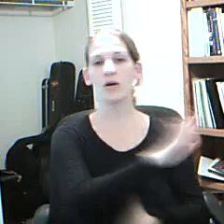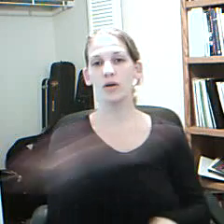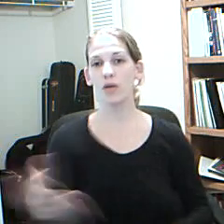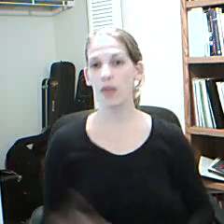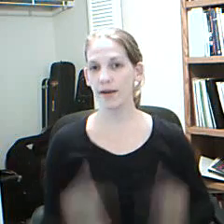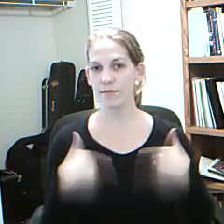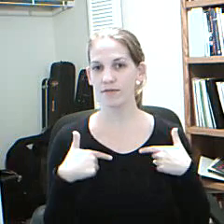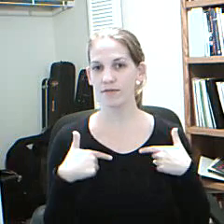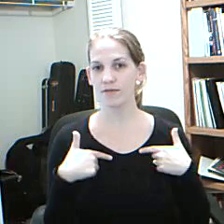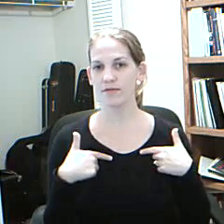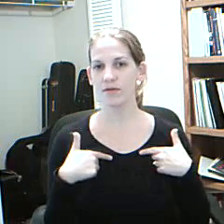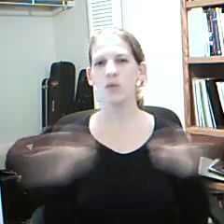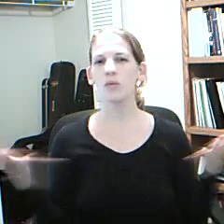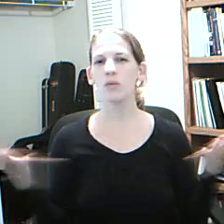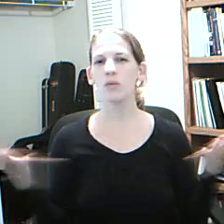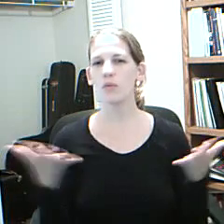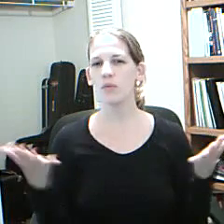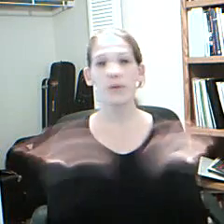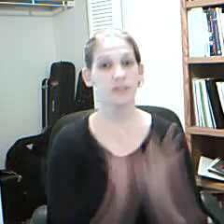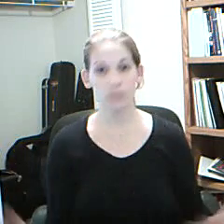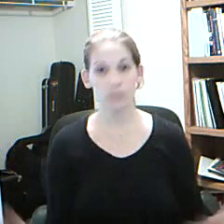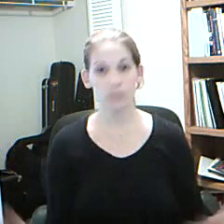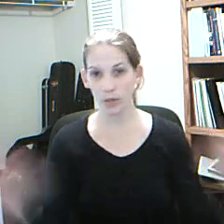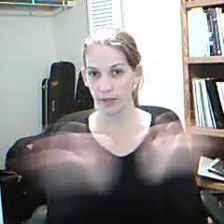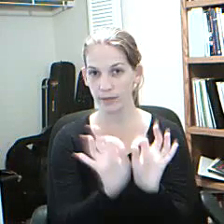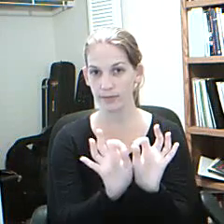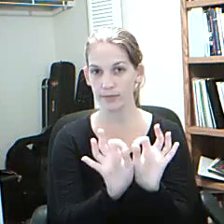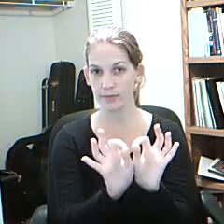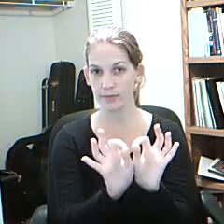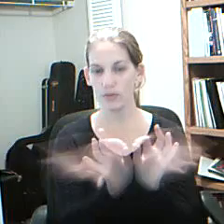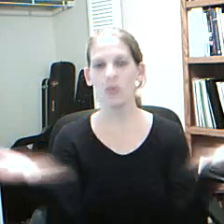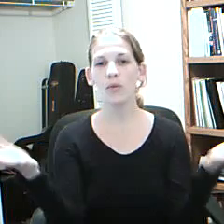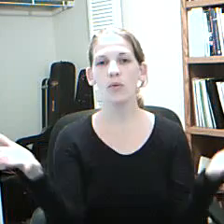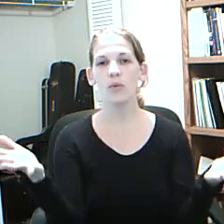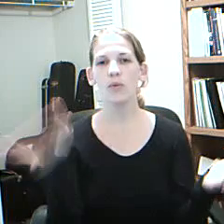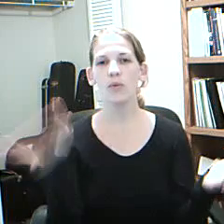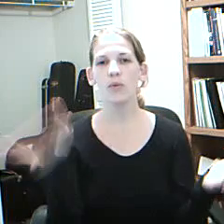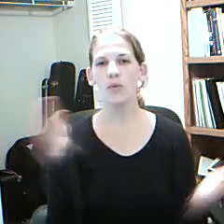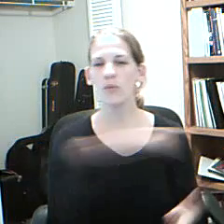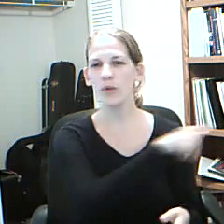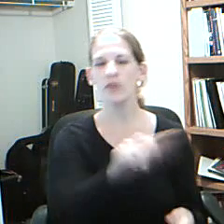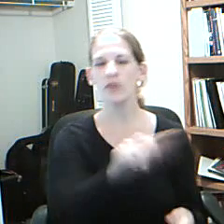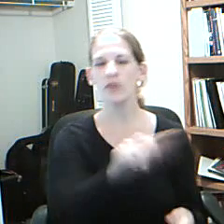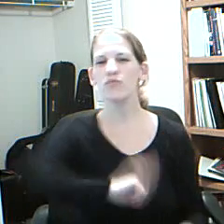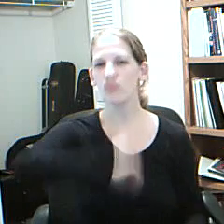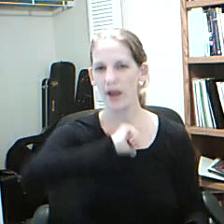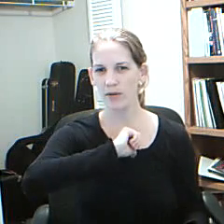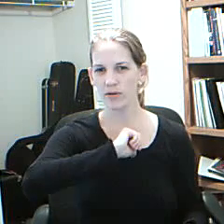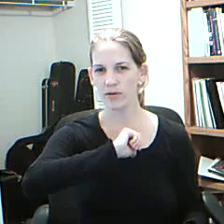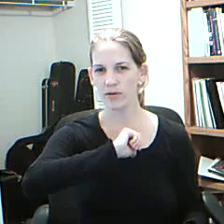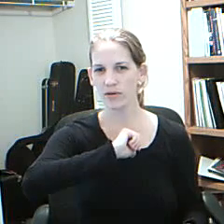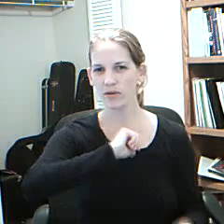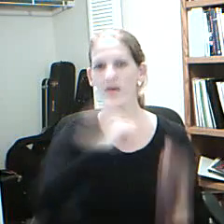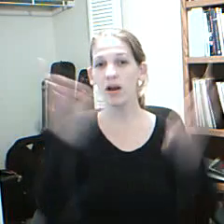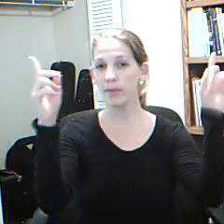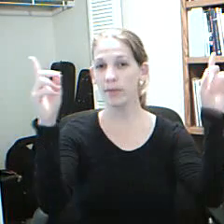have been most proud of accomplishing, or what would you most regret not having accomplished?